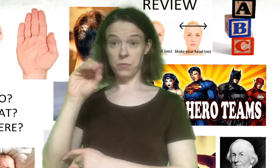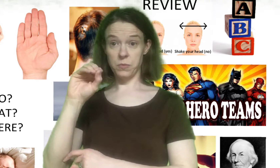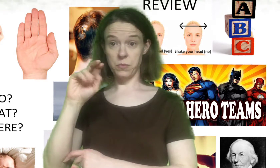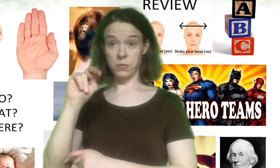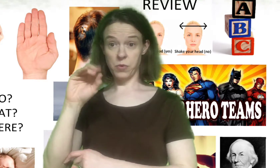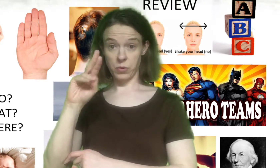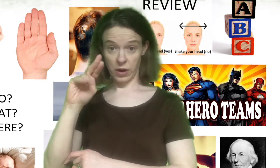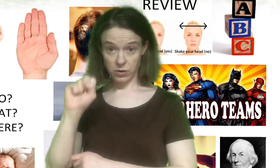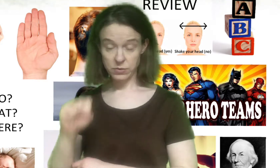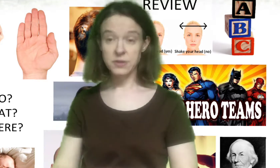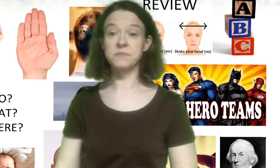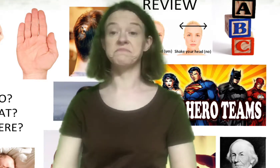pronouns,